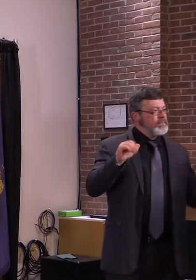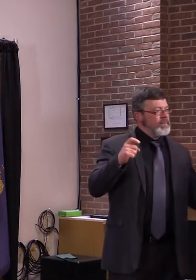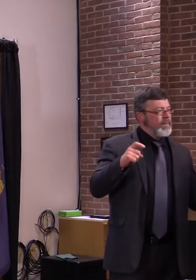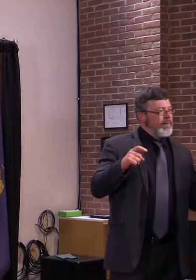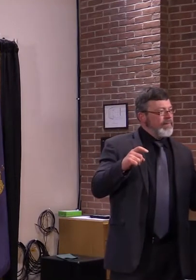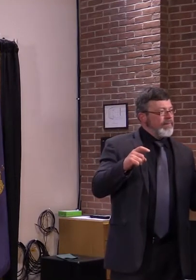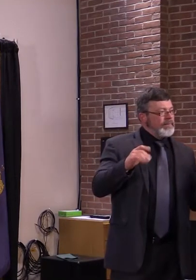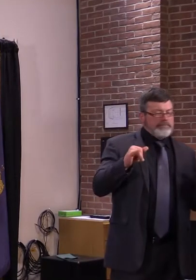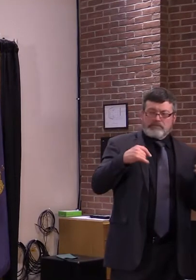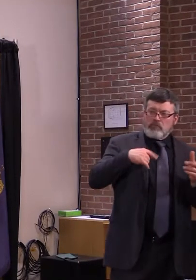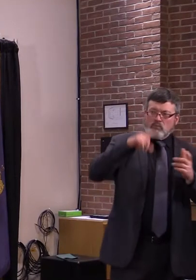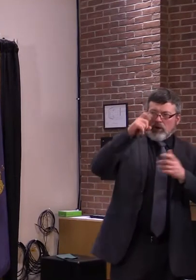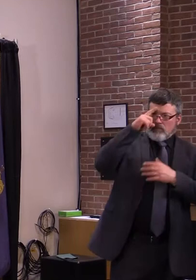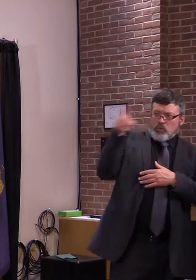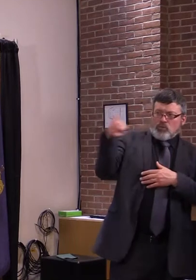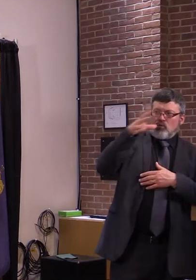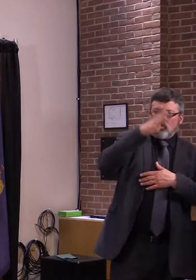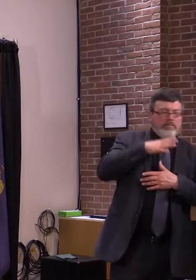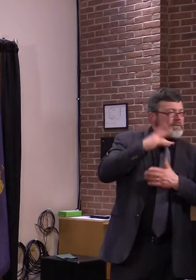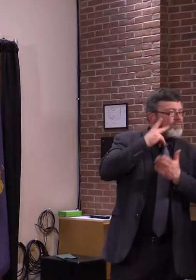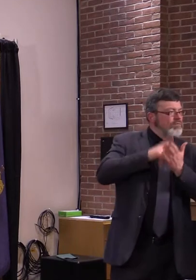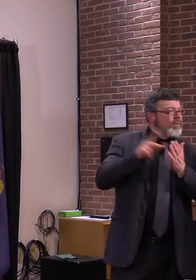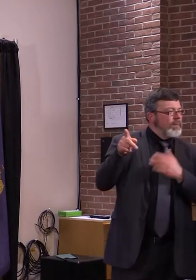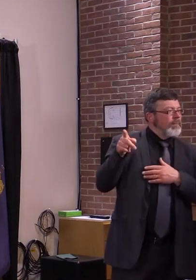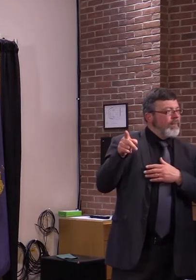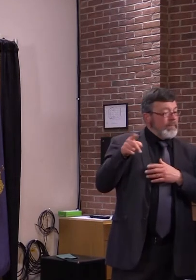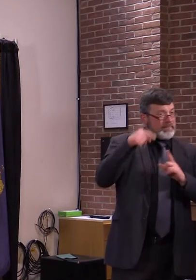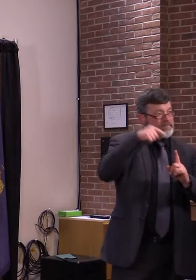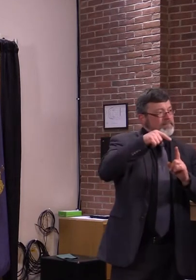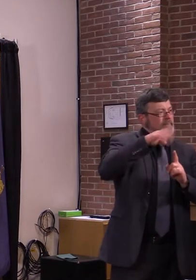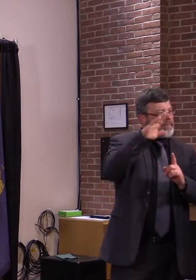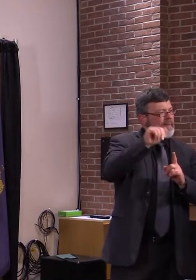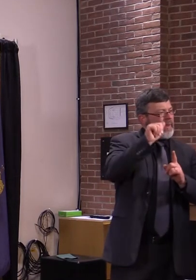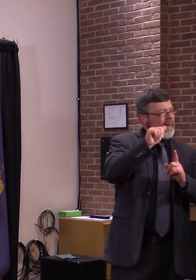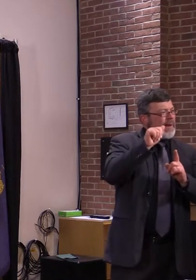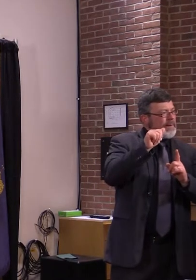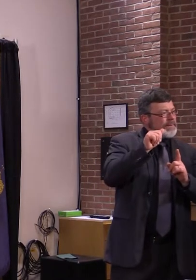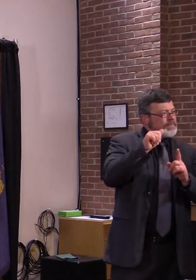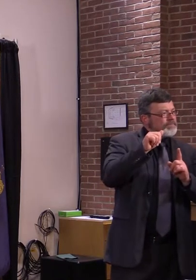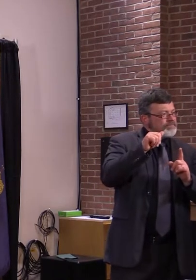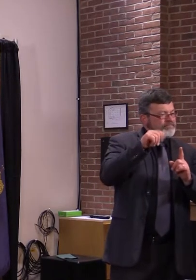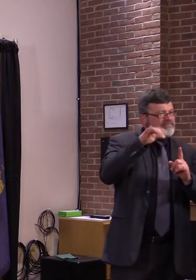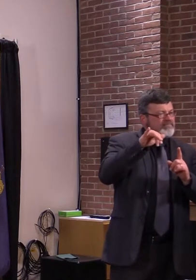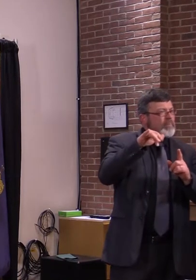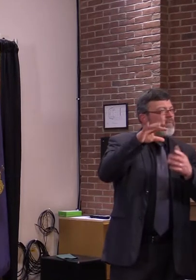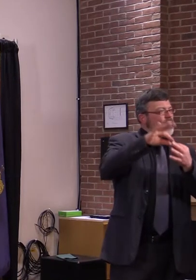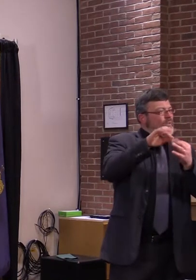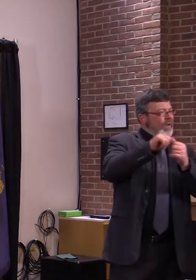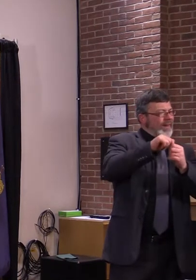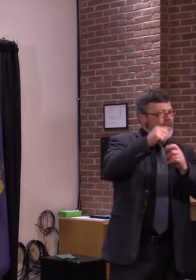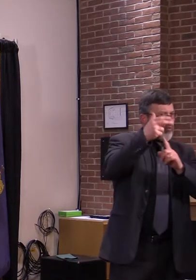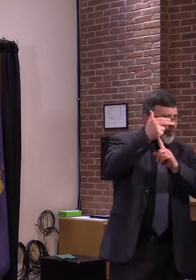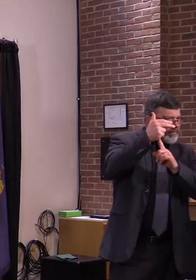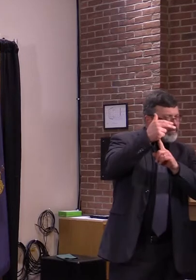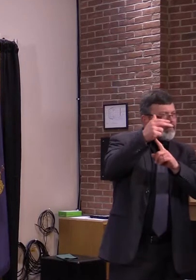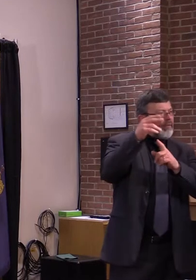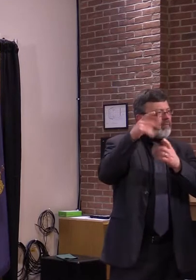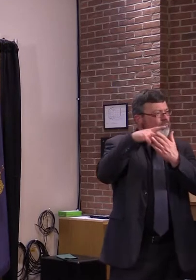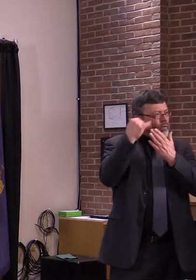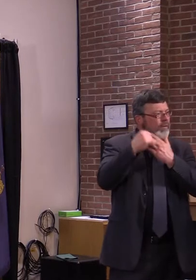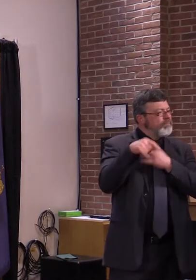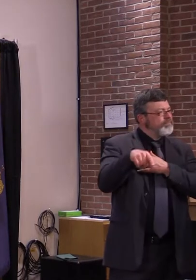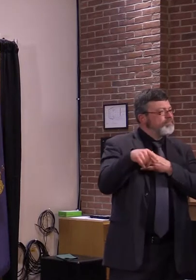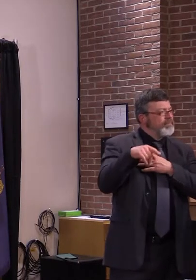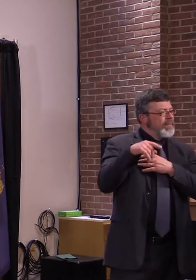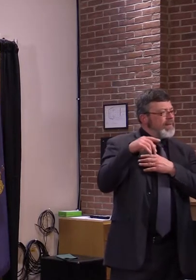BAA there is some money for the General Assistance Hotel Motel Program. Should this not be worked out by March 1st?